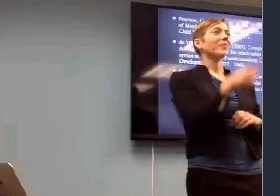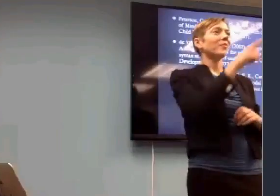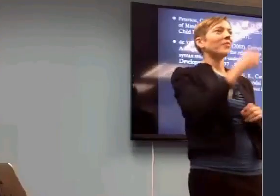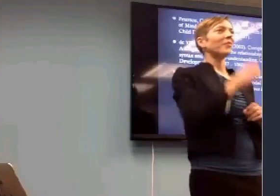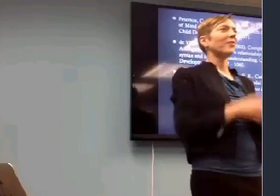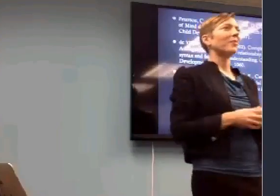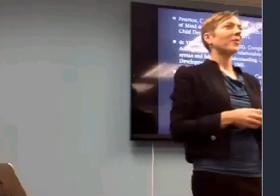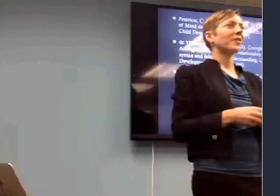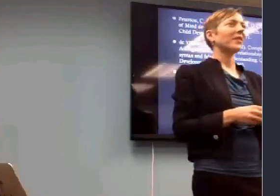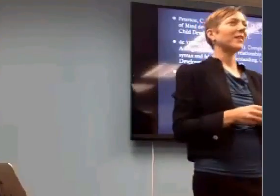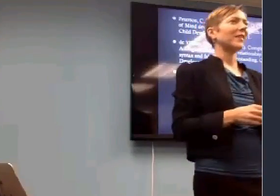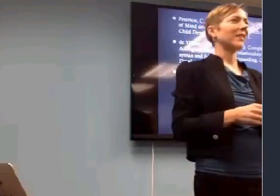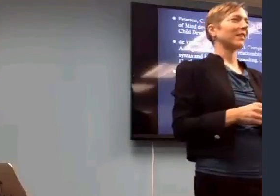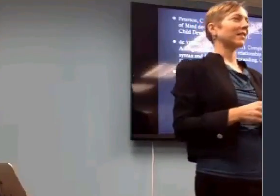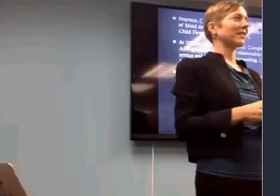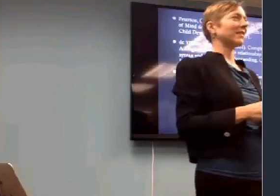Yes.